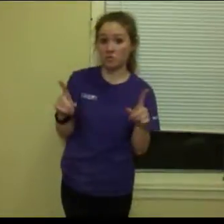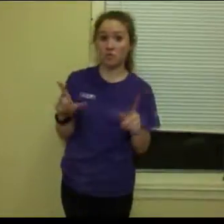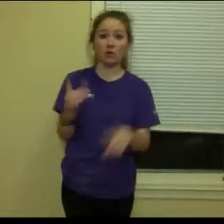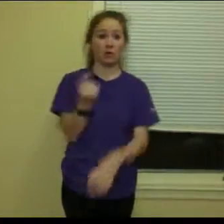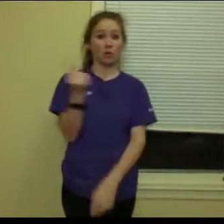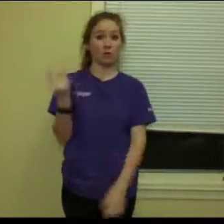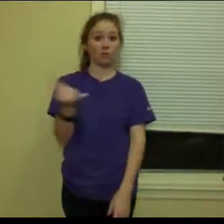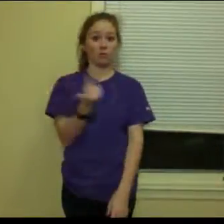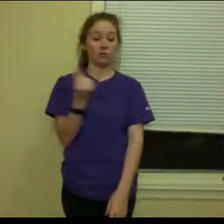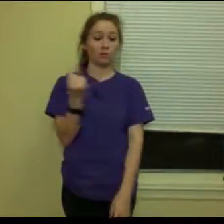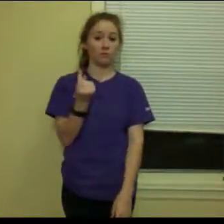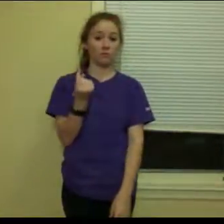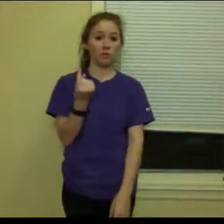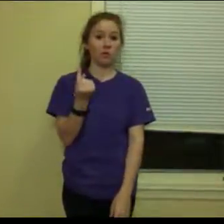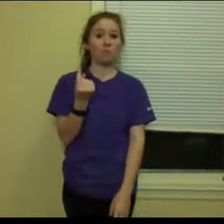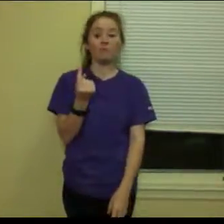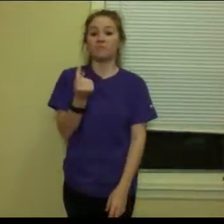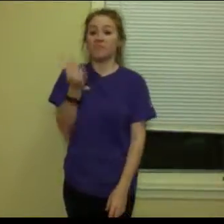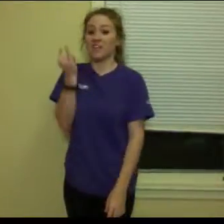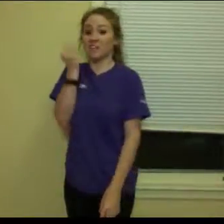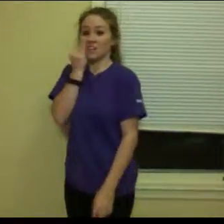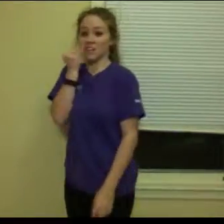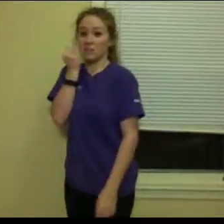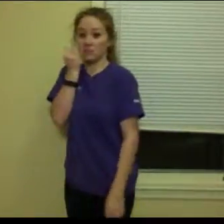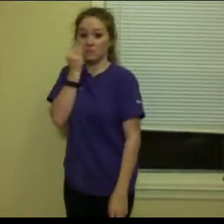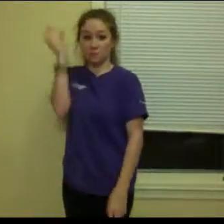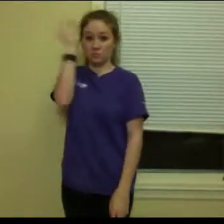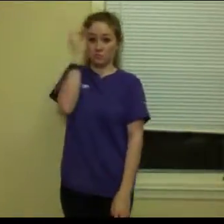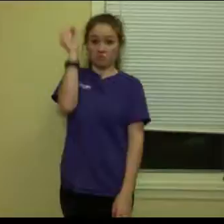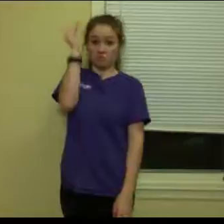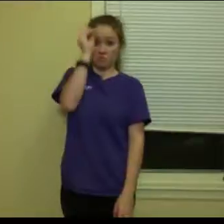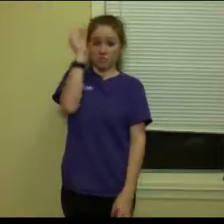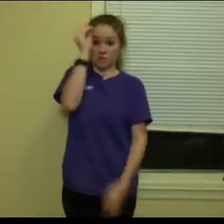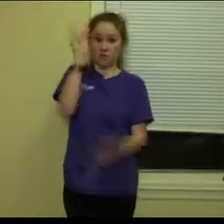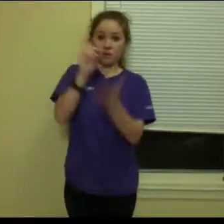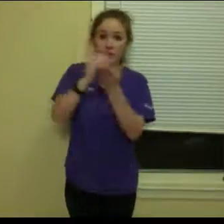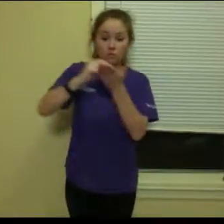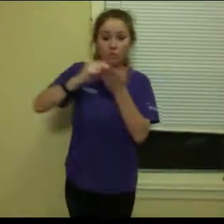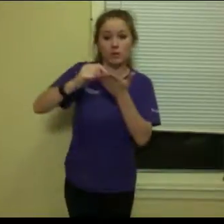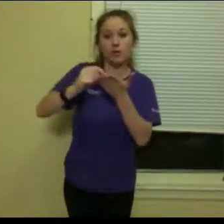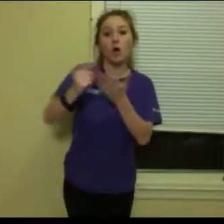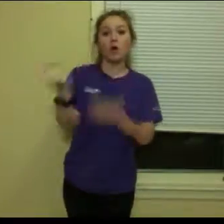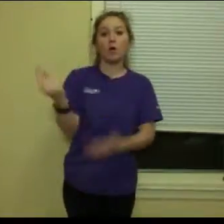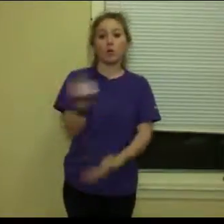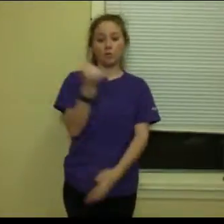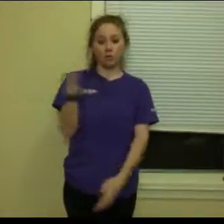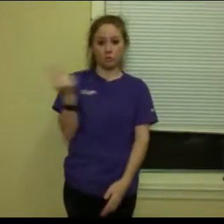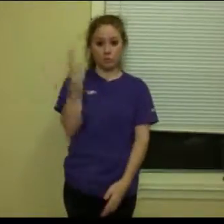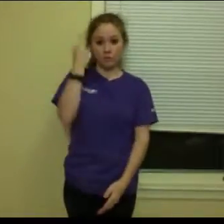if the news has an announcement, or is it only an opinion?